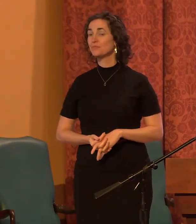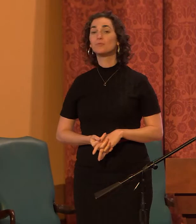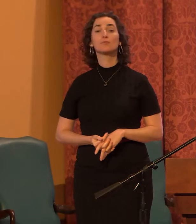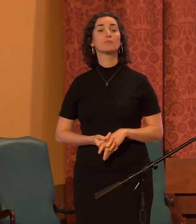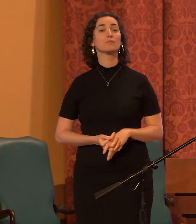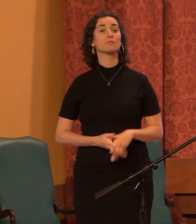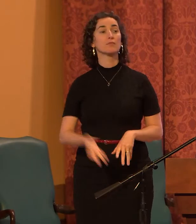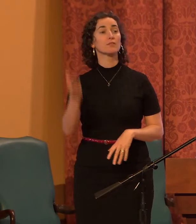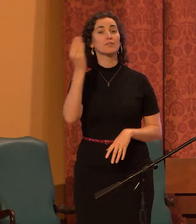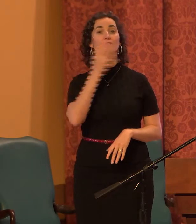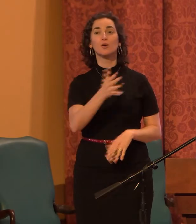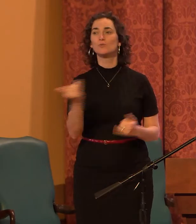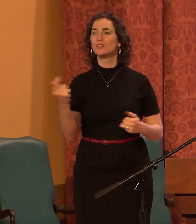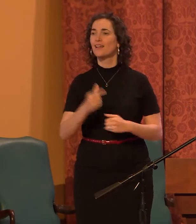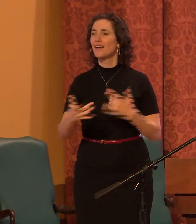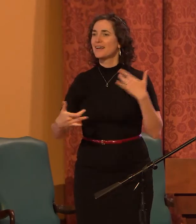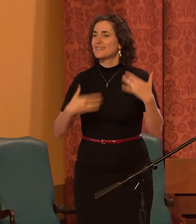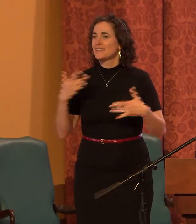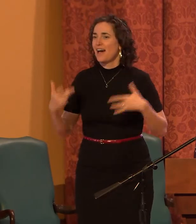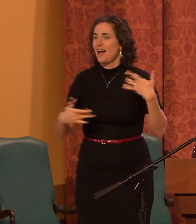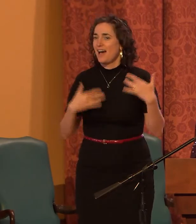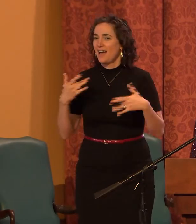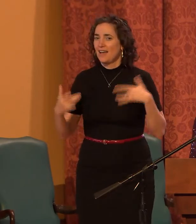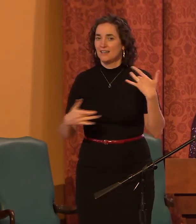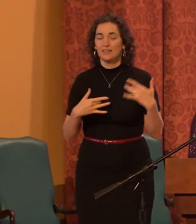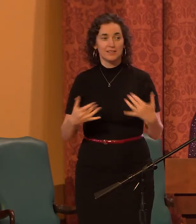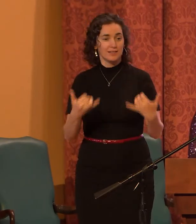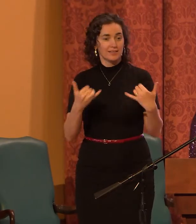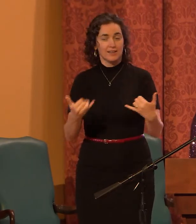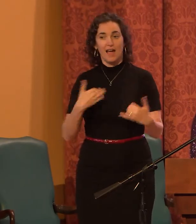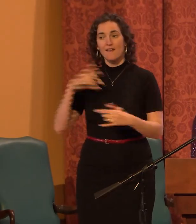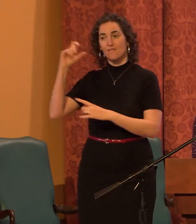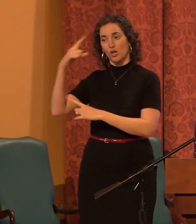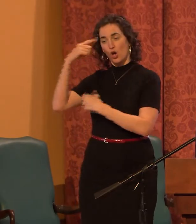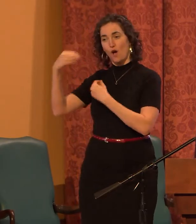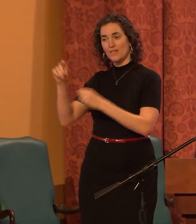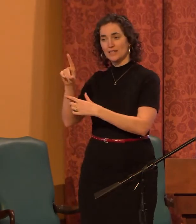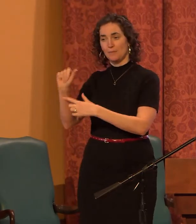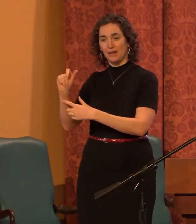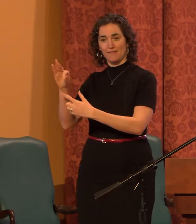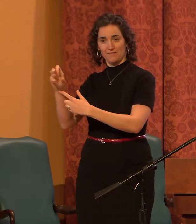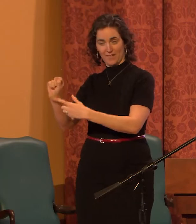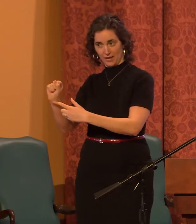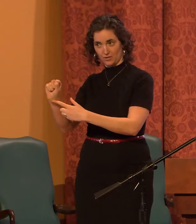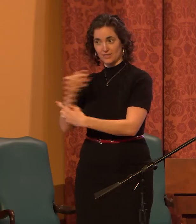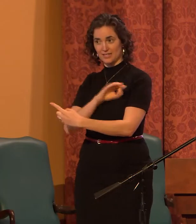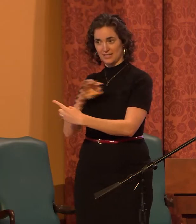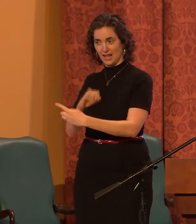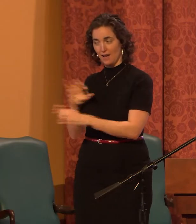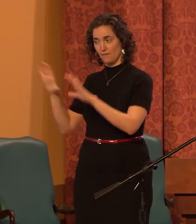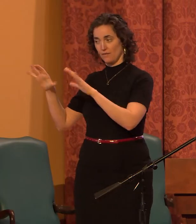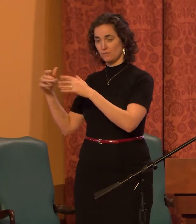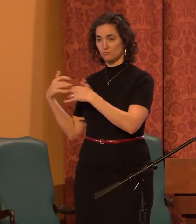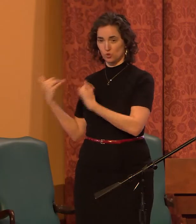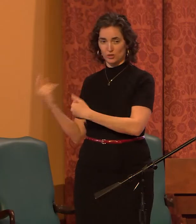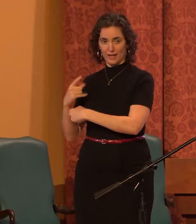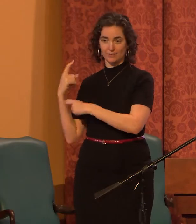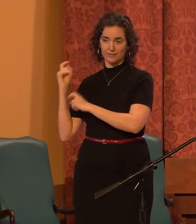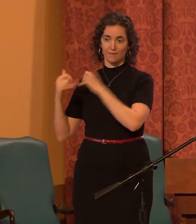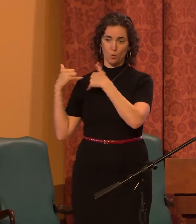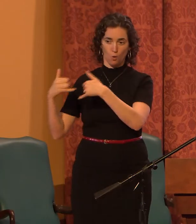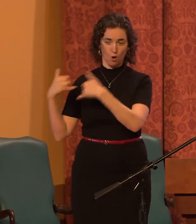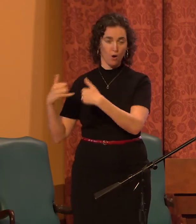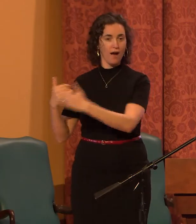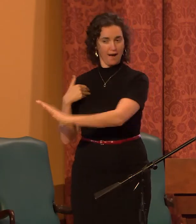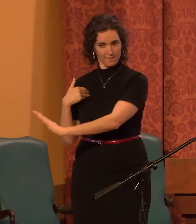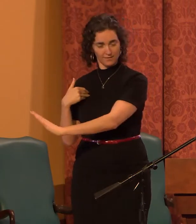We are so excited to not only have the current Governor's Office of Disability Affairs staff presenting awards today, but